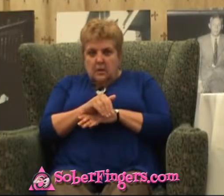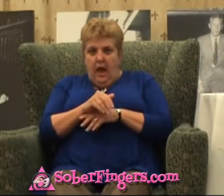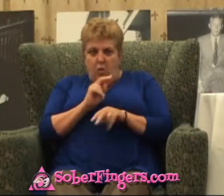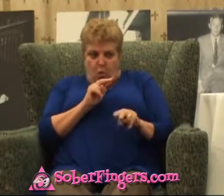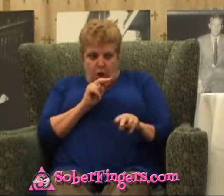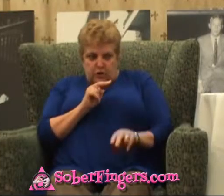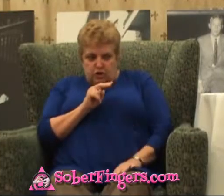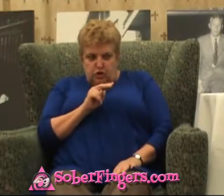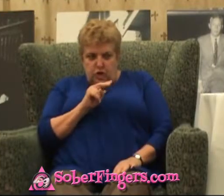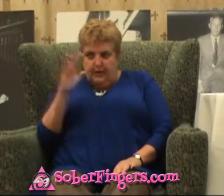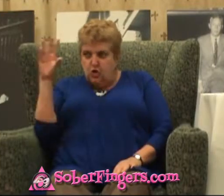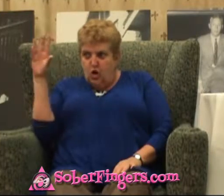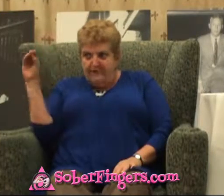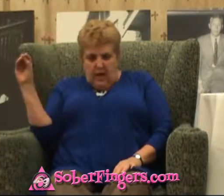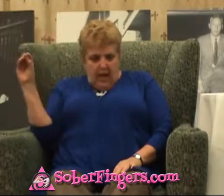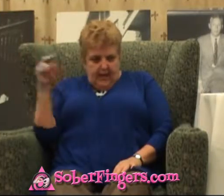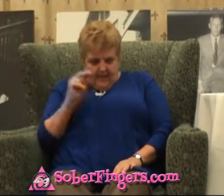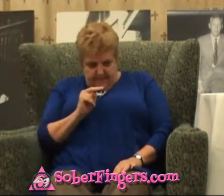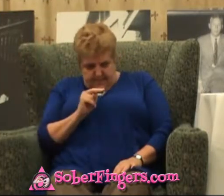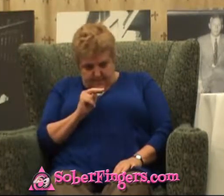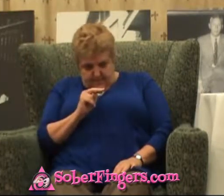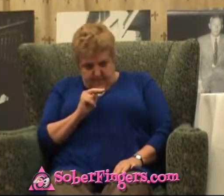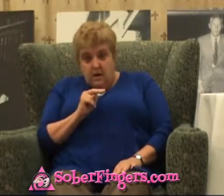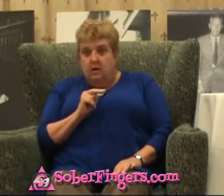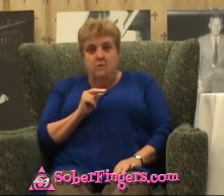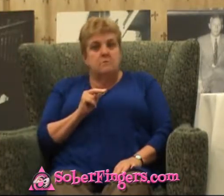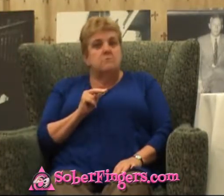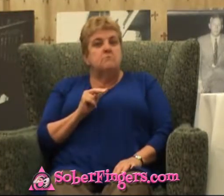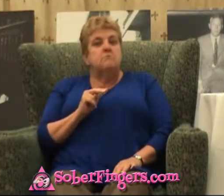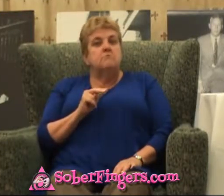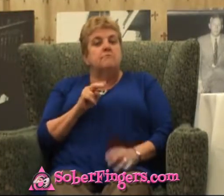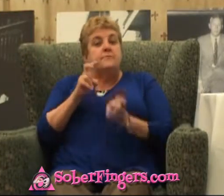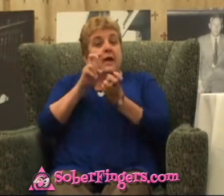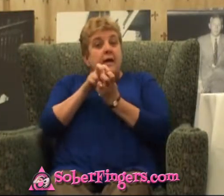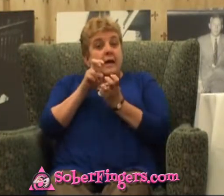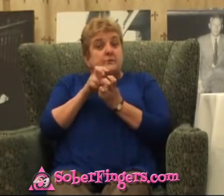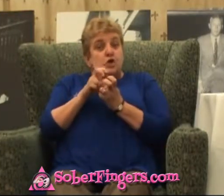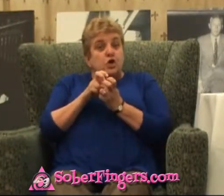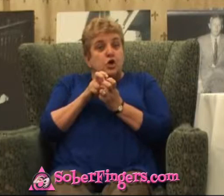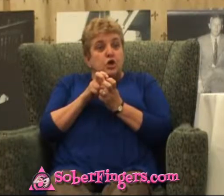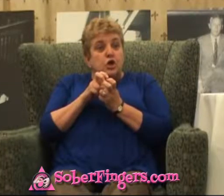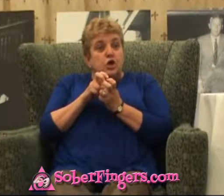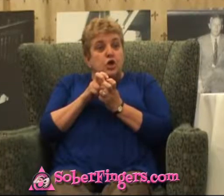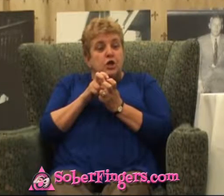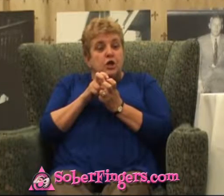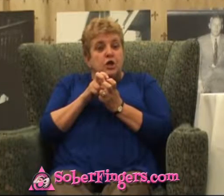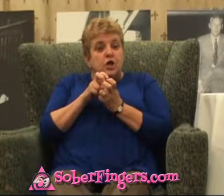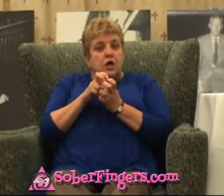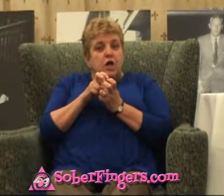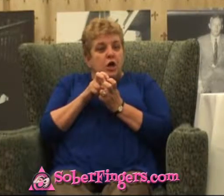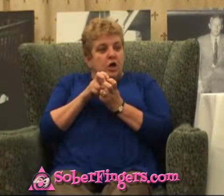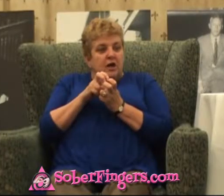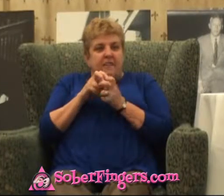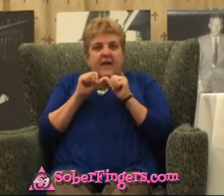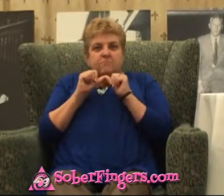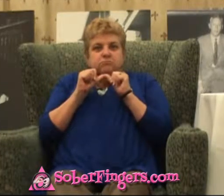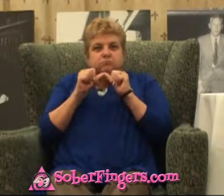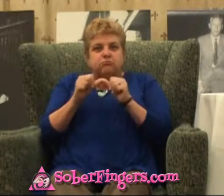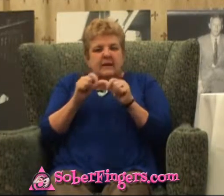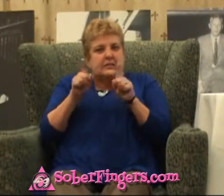shut the lights off, and that's when I learned that those hamsters, just like my alcoholism, are nocturnal little rodents. You turn